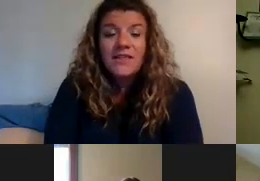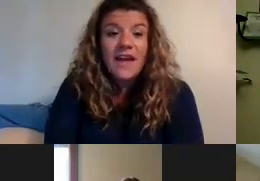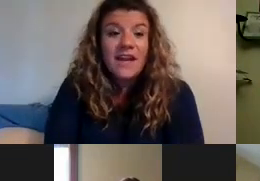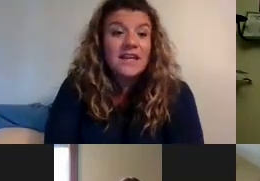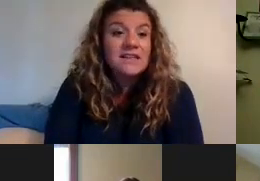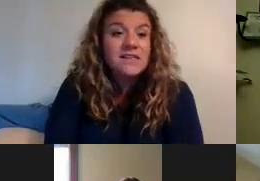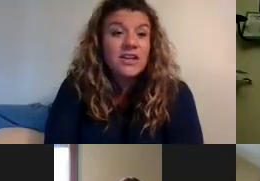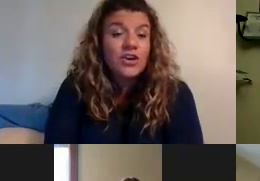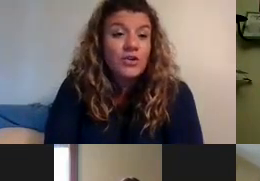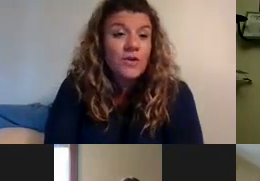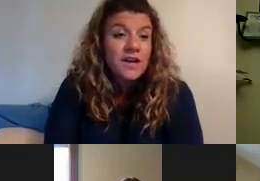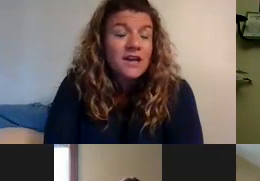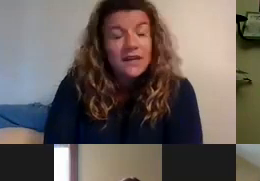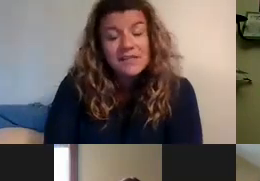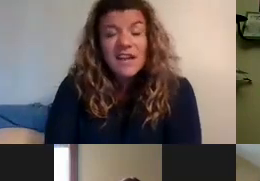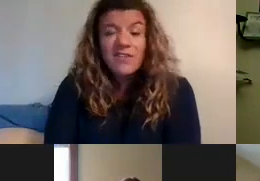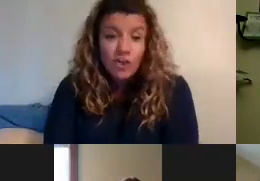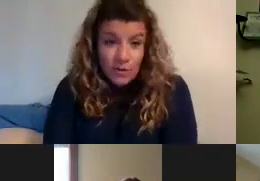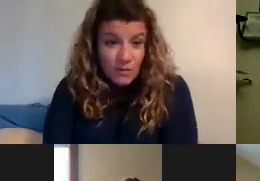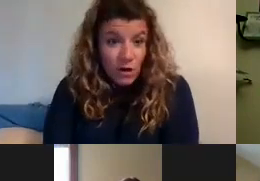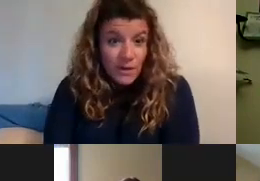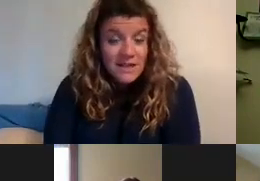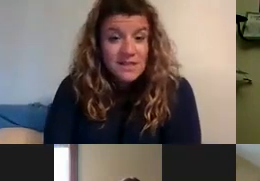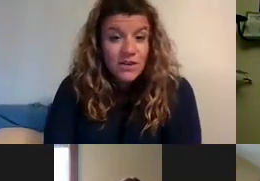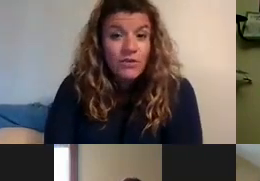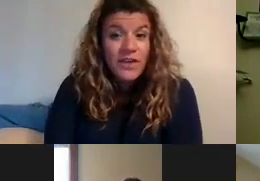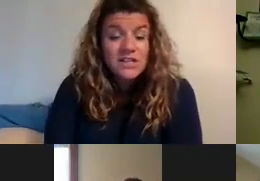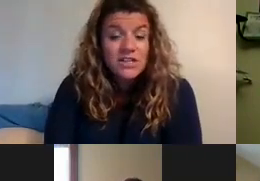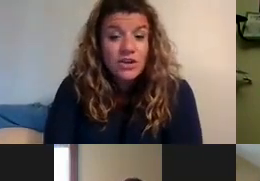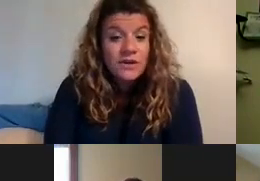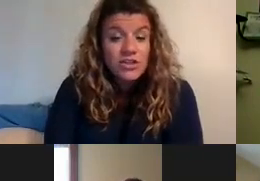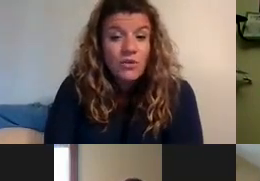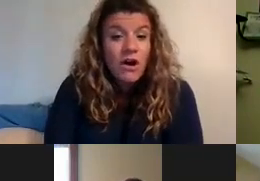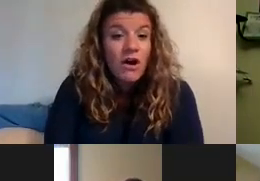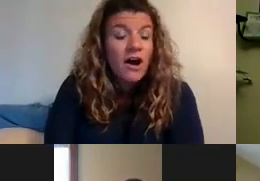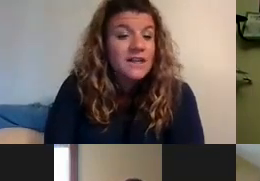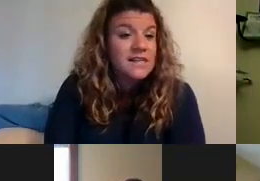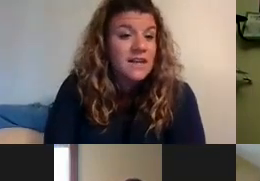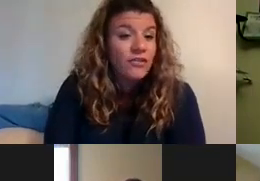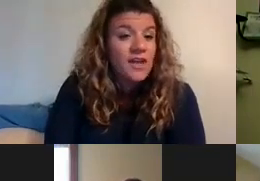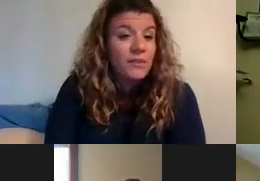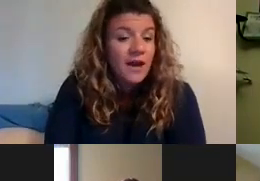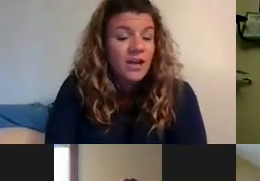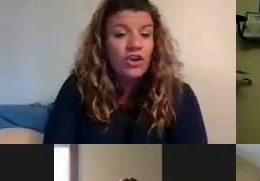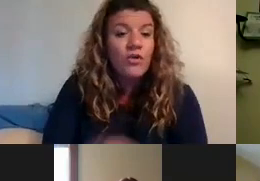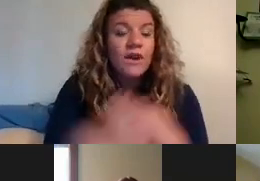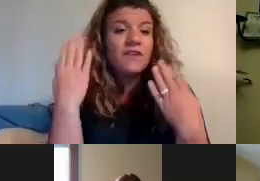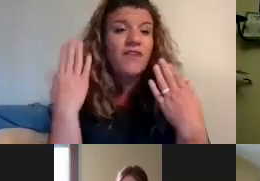That is the new, it's not even new anymore, but it's the cool thing to do, because you all, honestly, if you think about it, you can develop